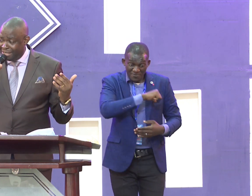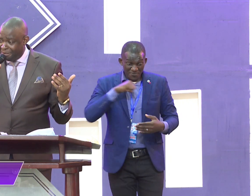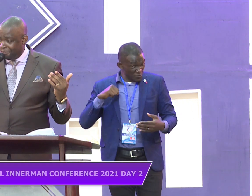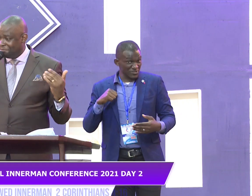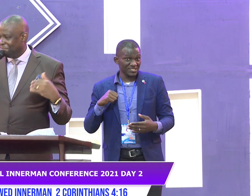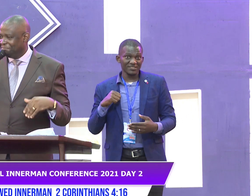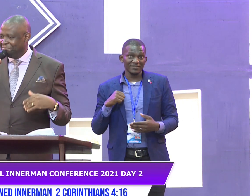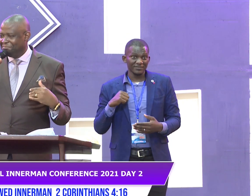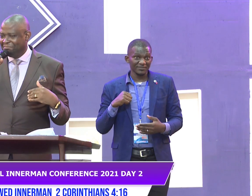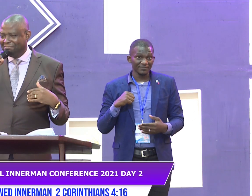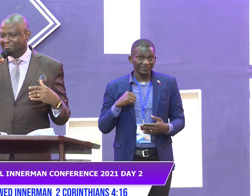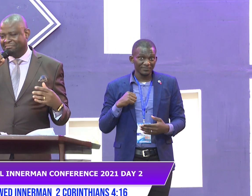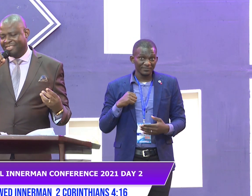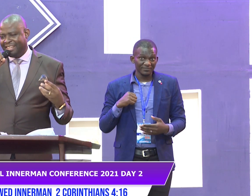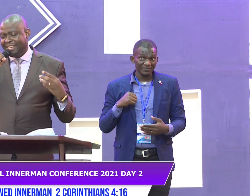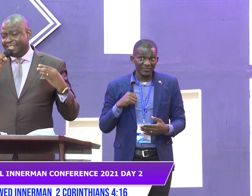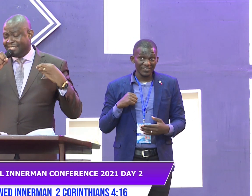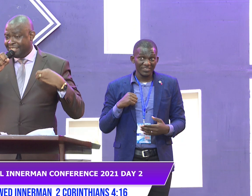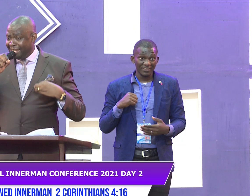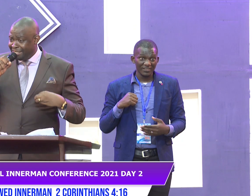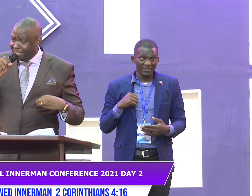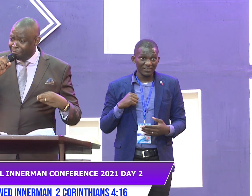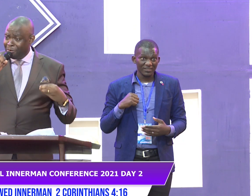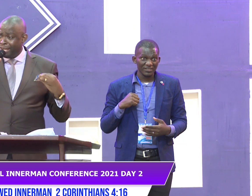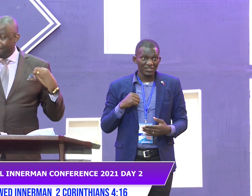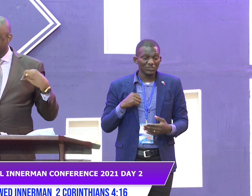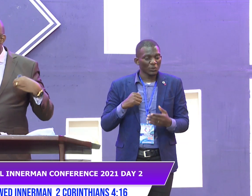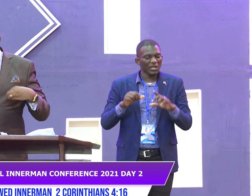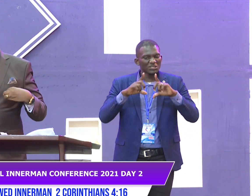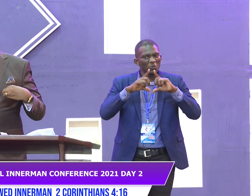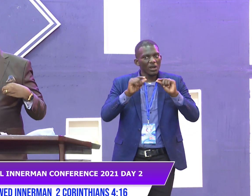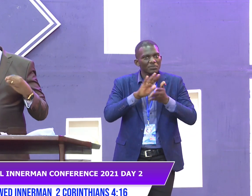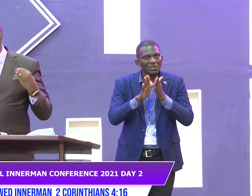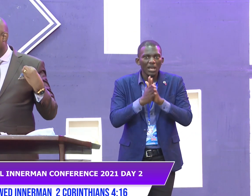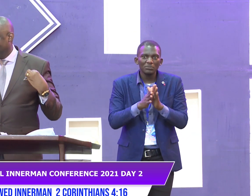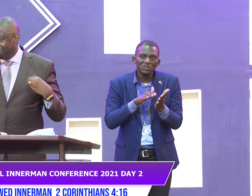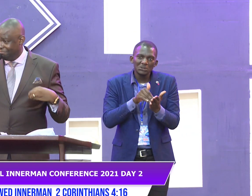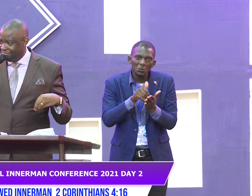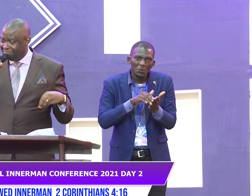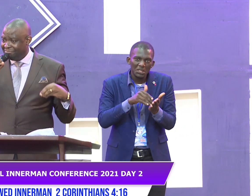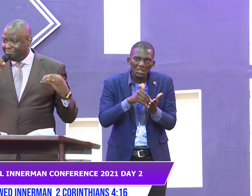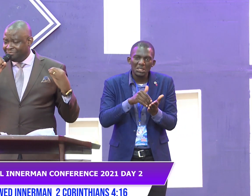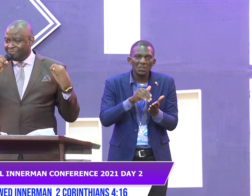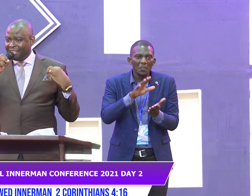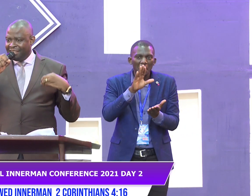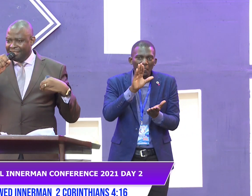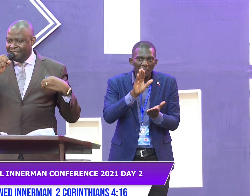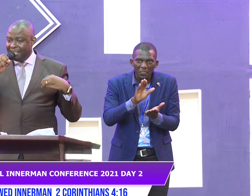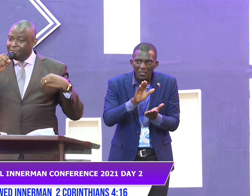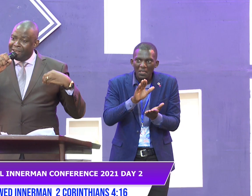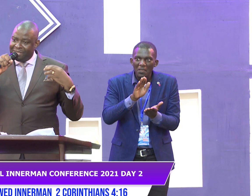If you object it and postpone it, it starts shrink down